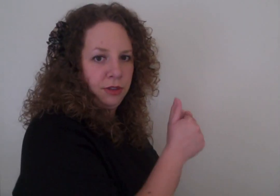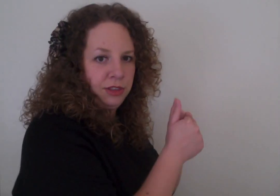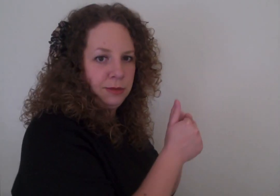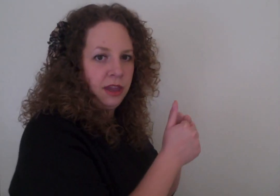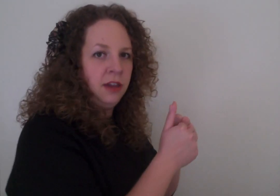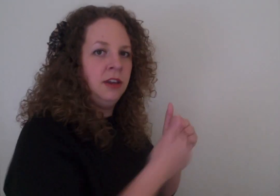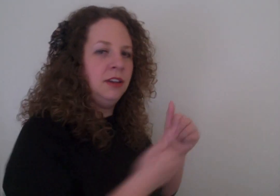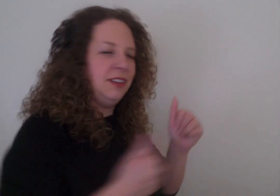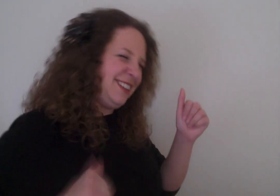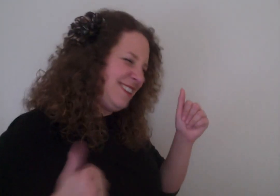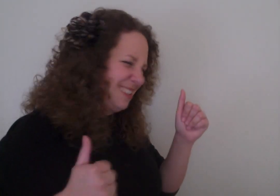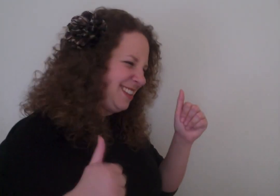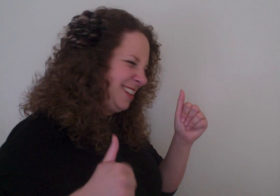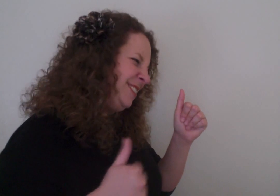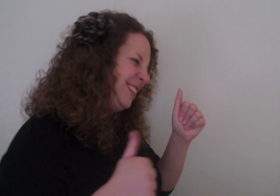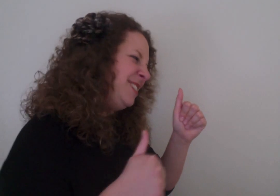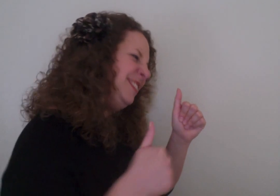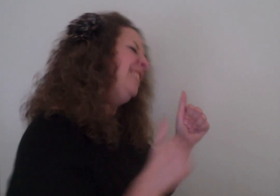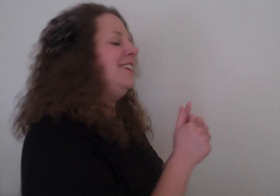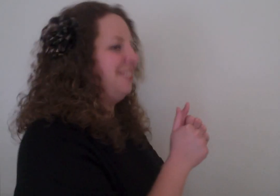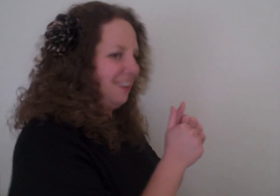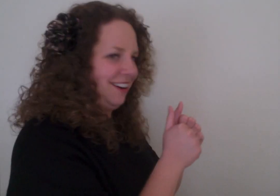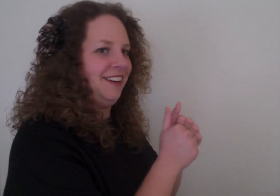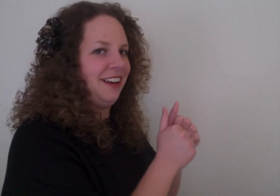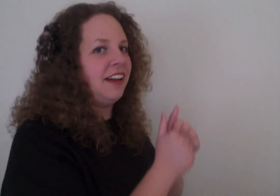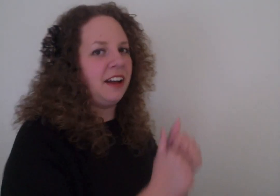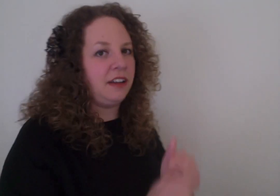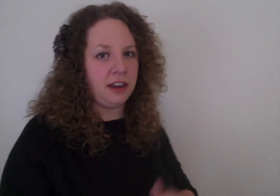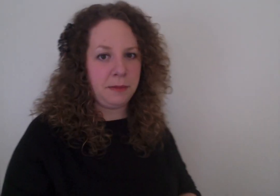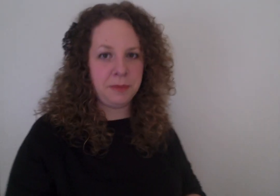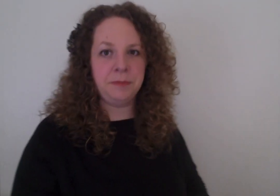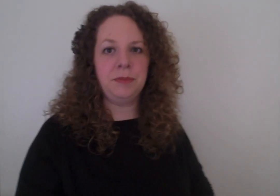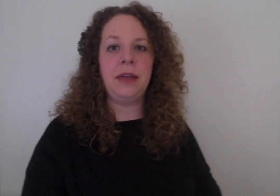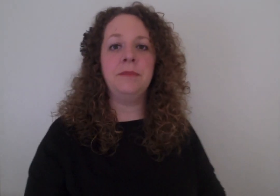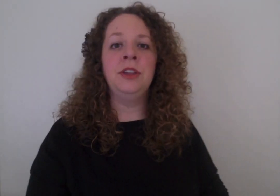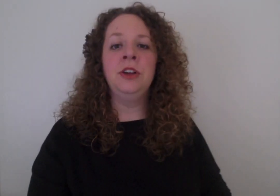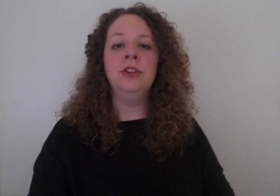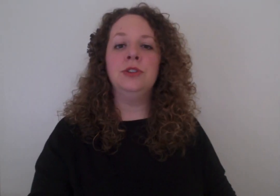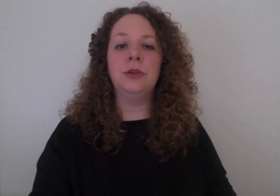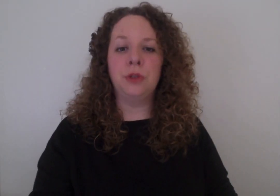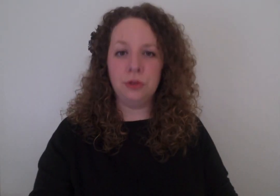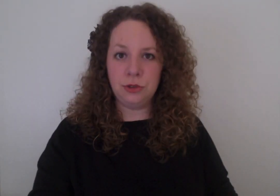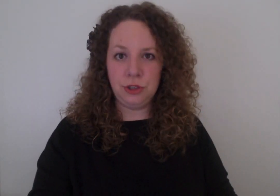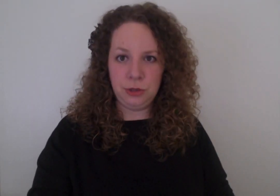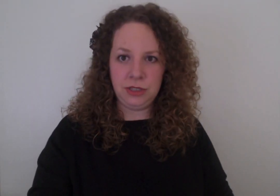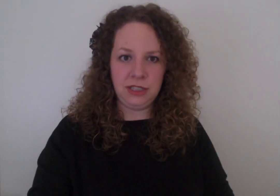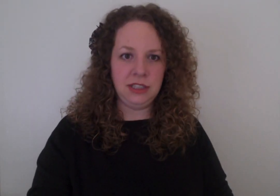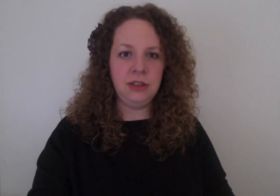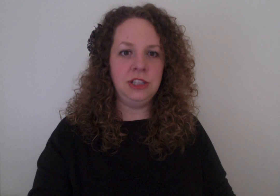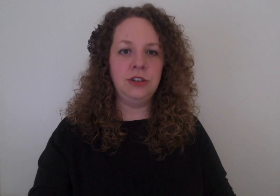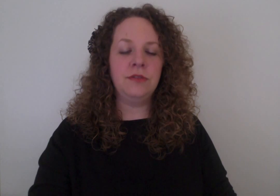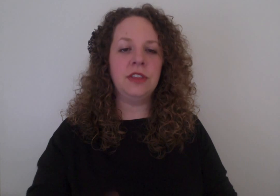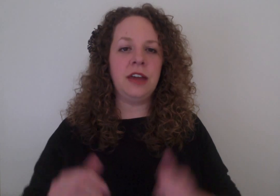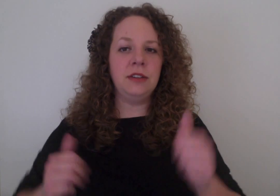this way, like, I'm trying really hard. I got caught up. Okay, so those are the 2 signs that you need to know for that.